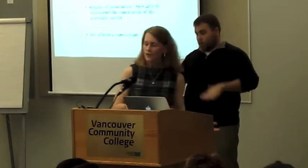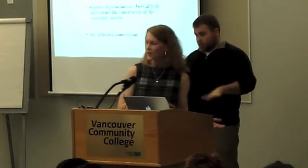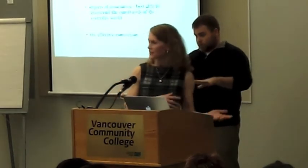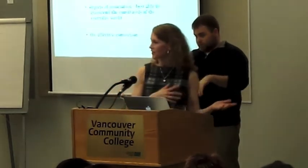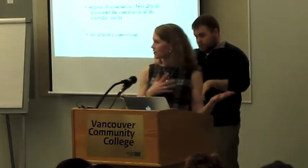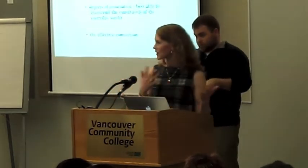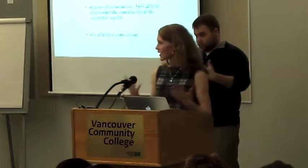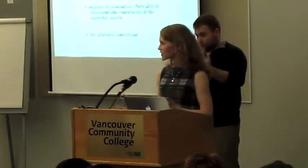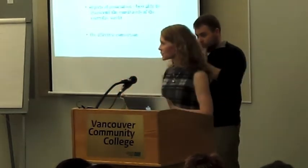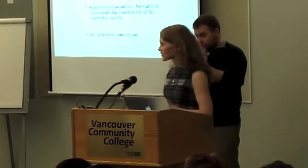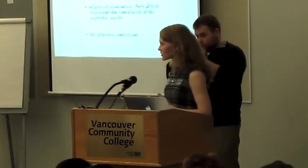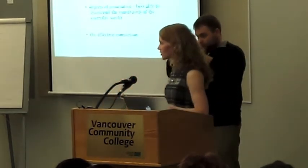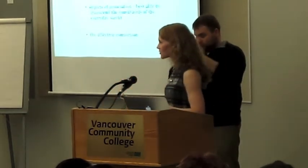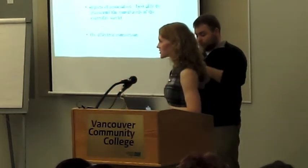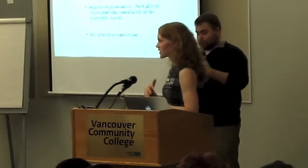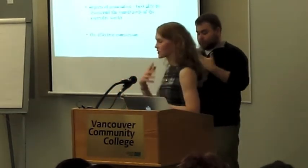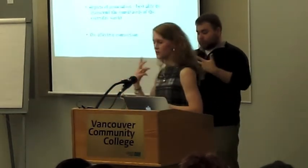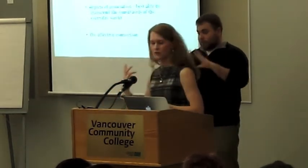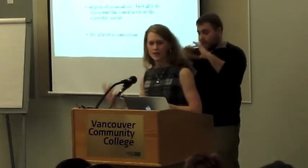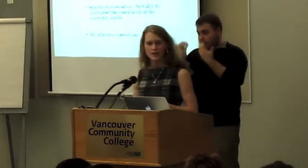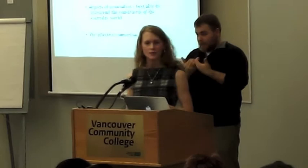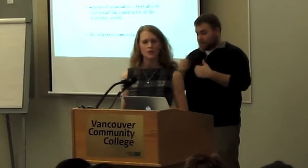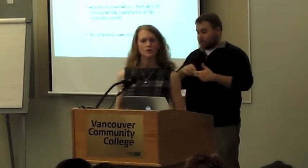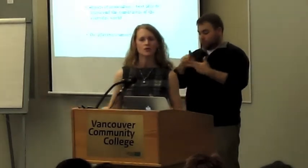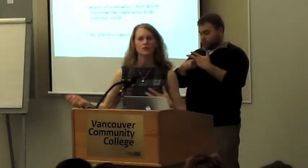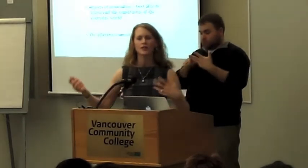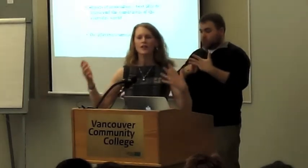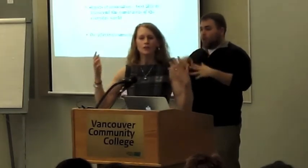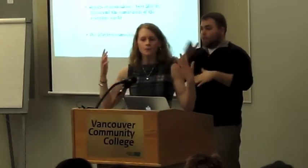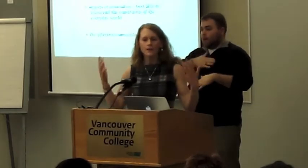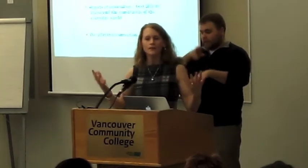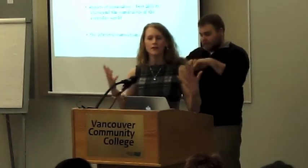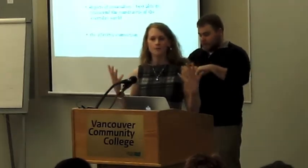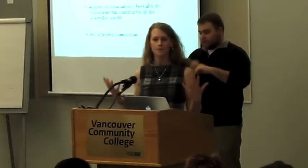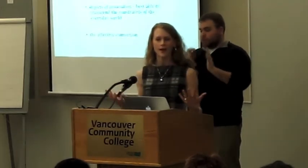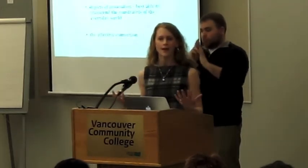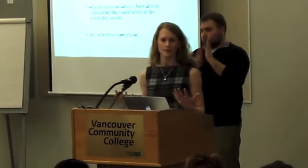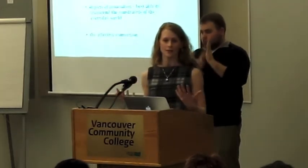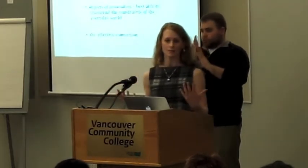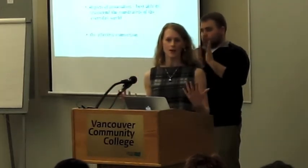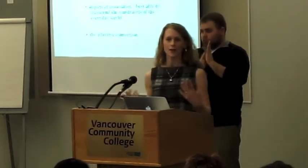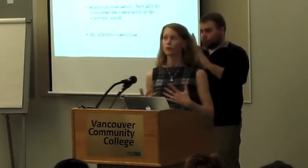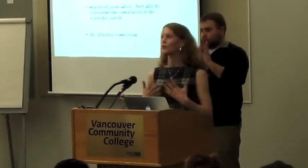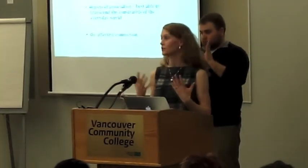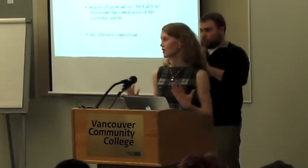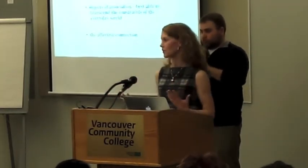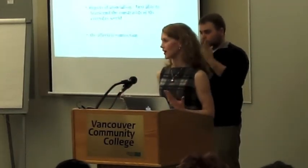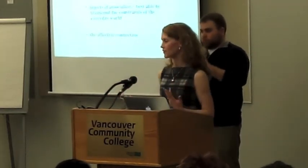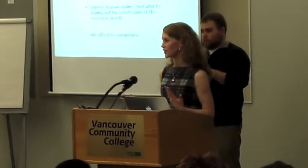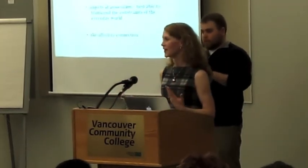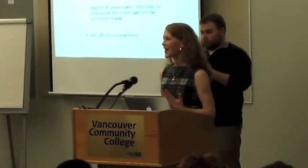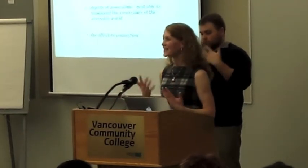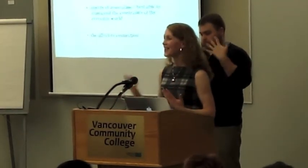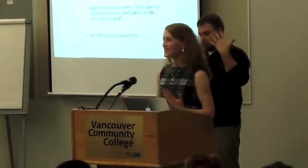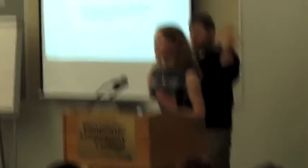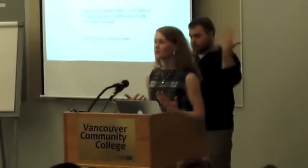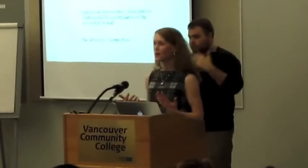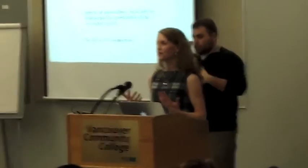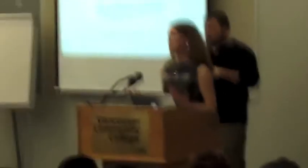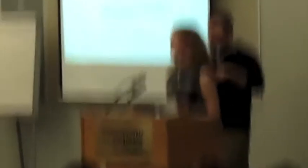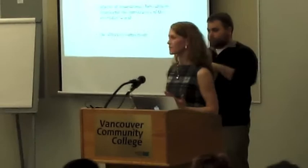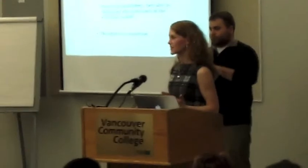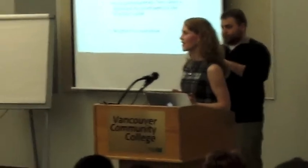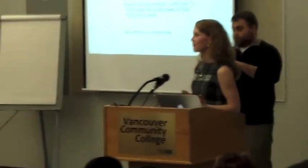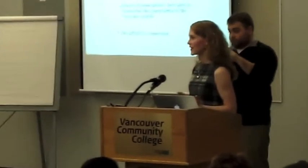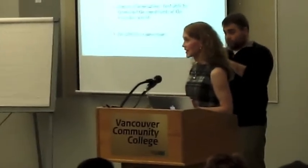told you. You had to go to class when you were told, sit in a certain desk when you were told. You feel confined by rules all around you. And yet this